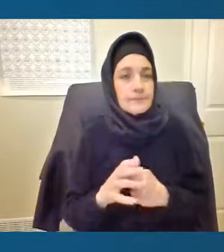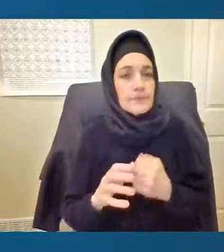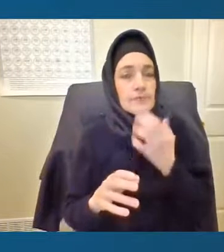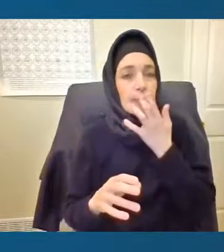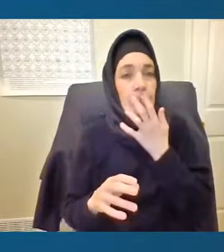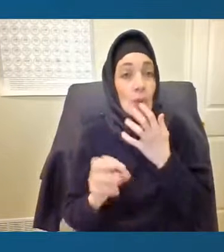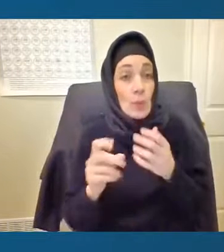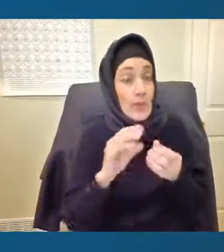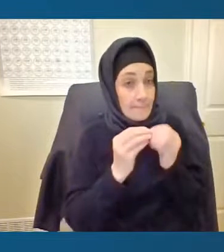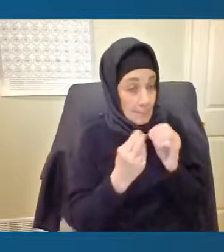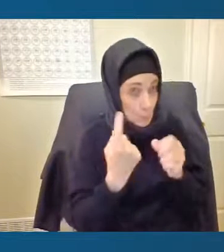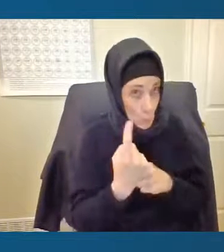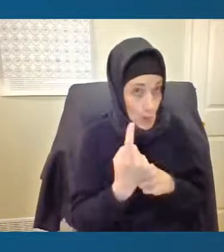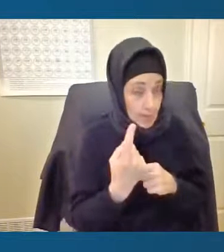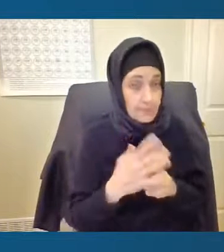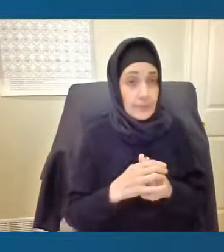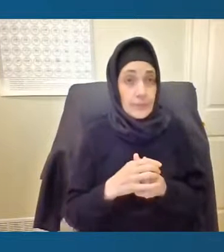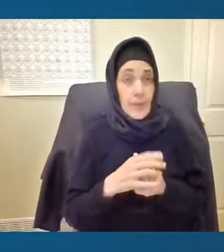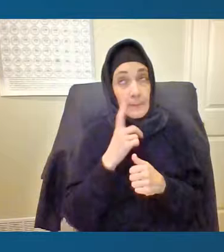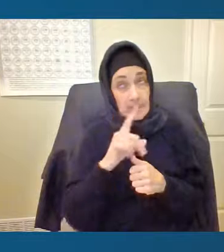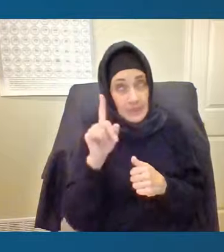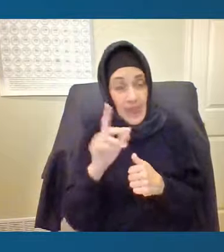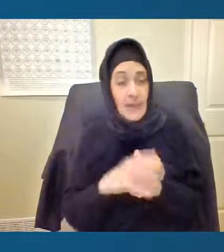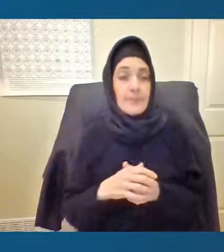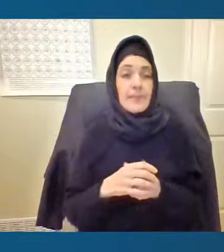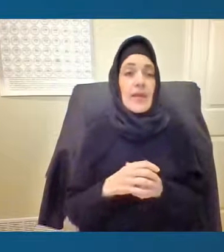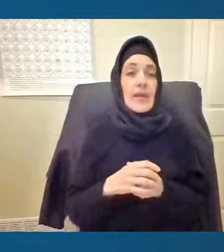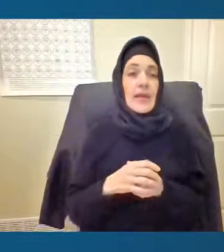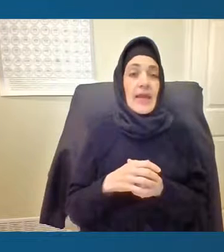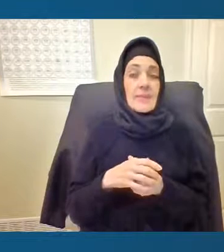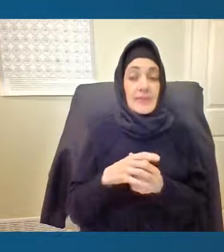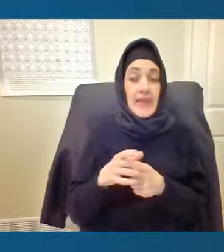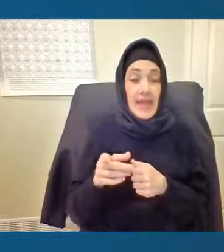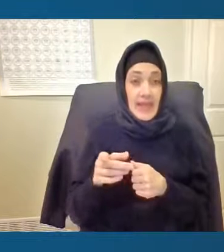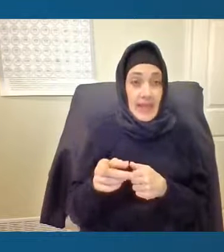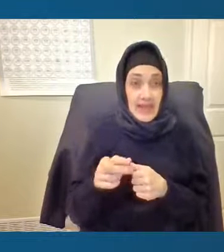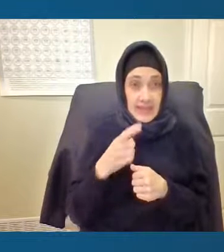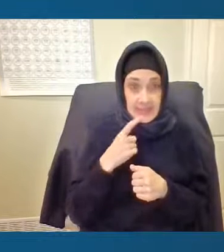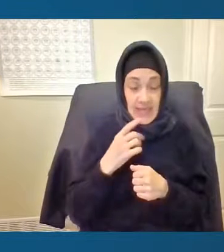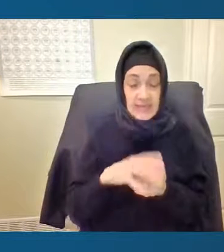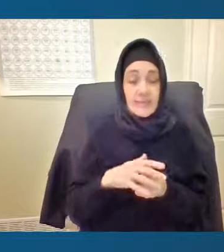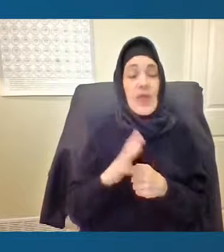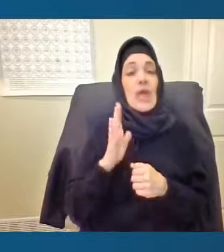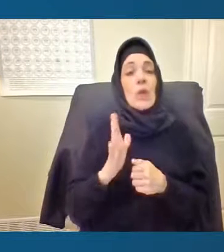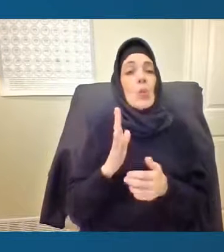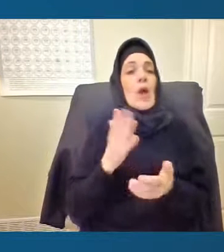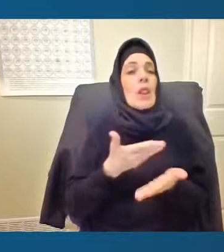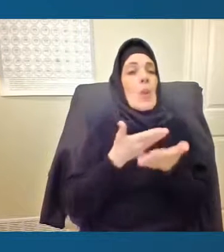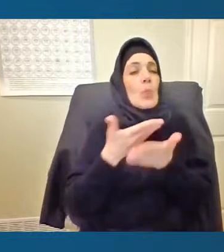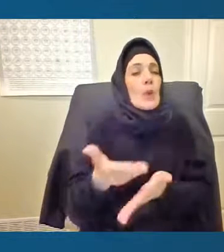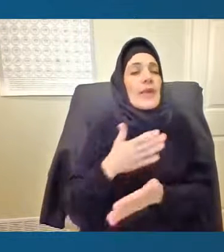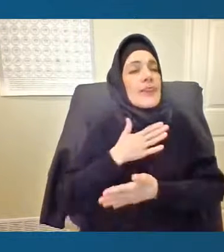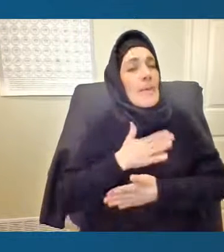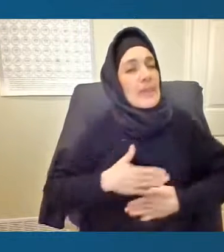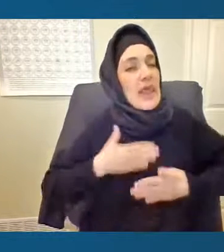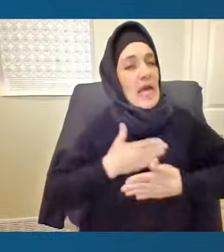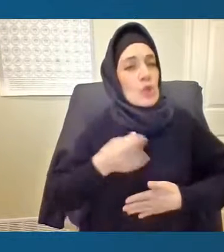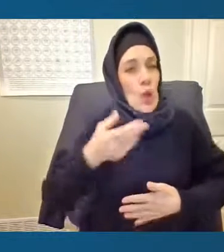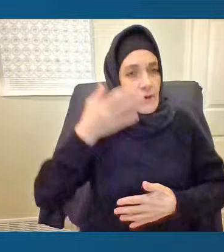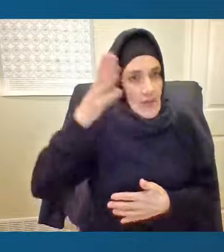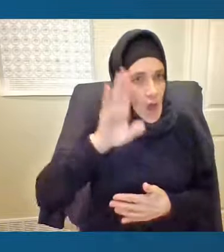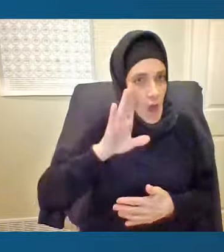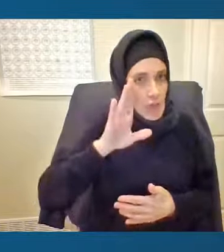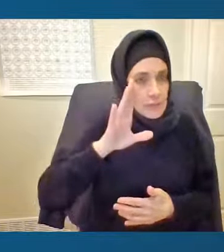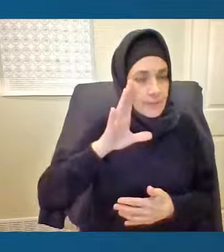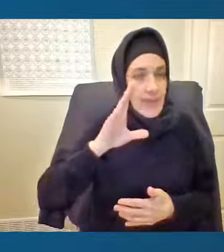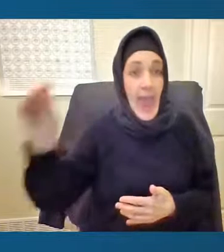So number one, bismillah. He says, yurdur rahman, it brings the pleasure of God. Wayatru shaytan,